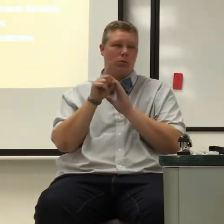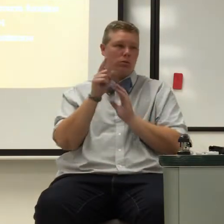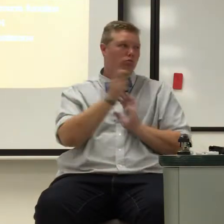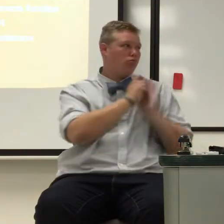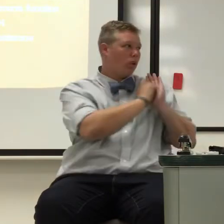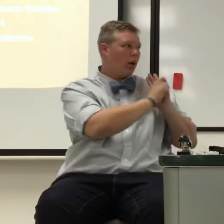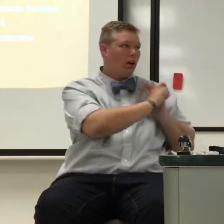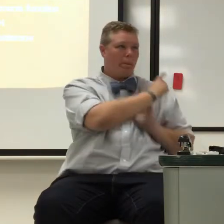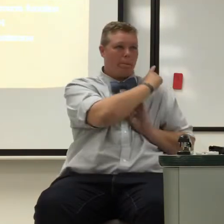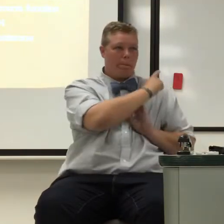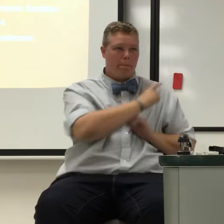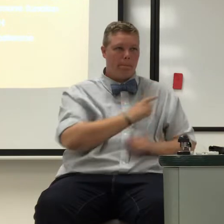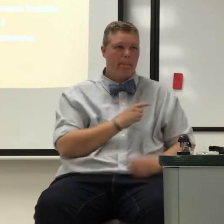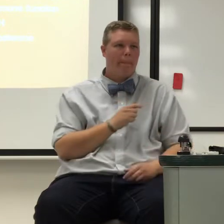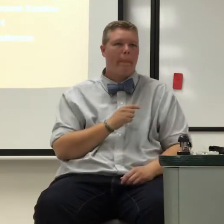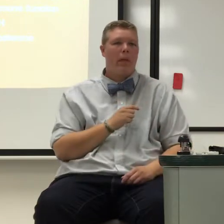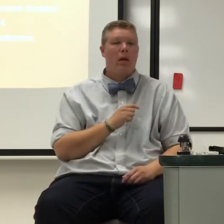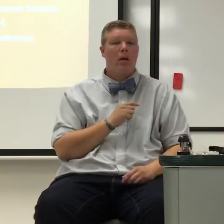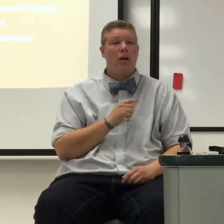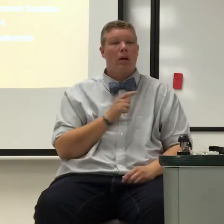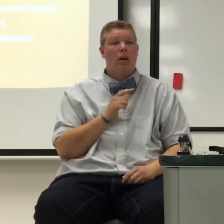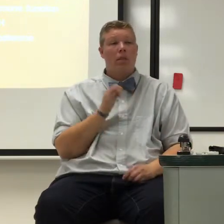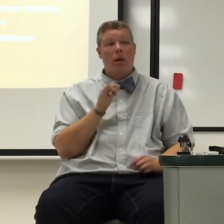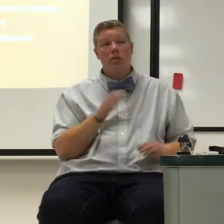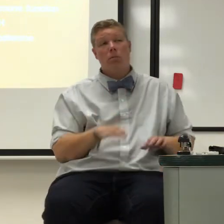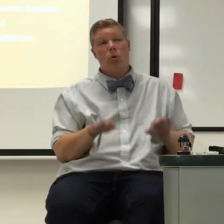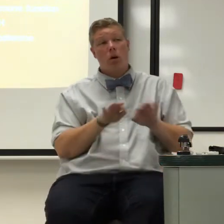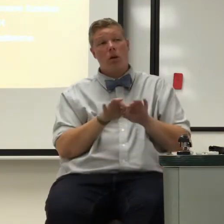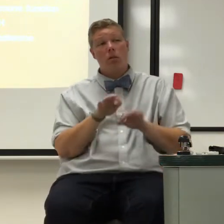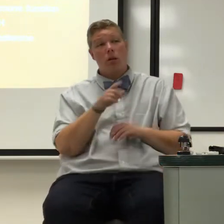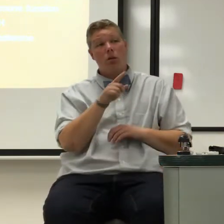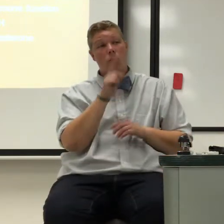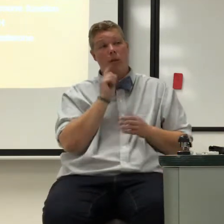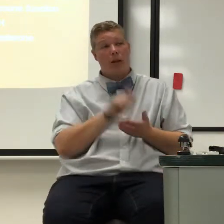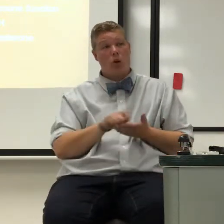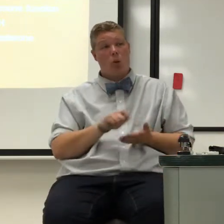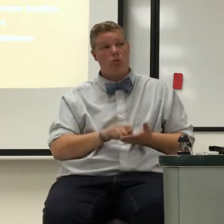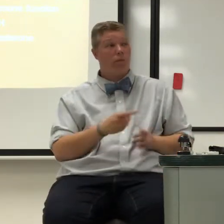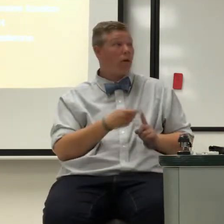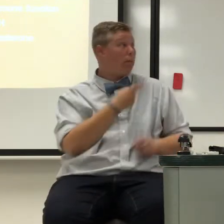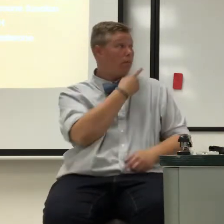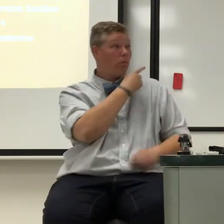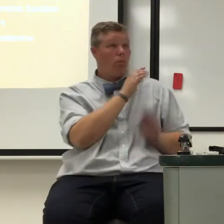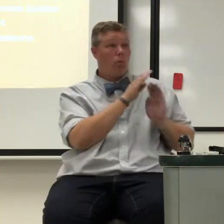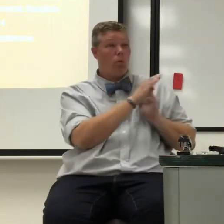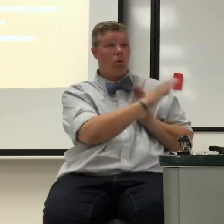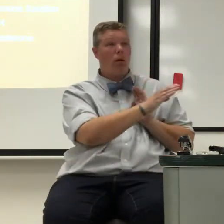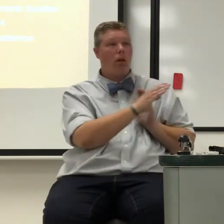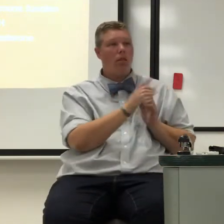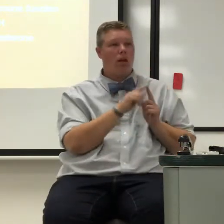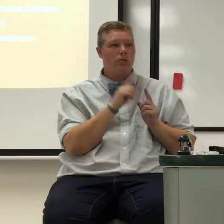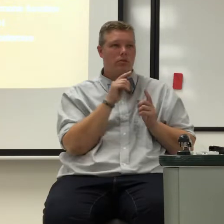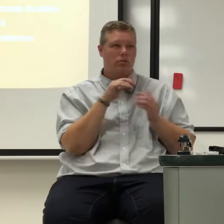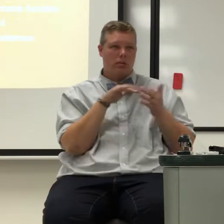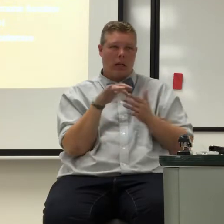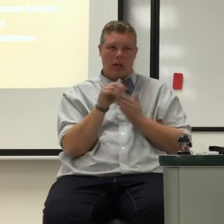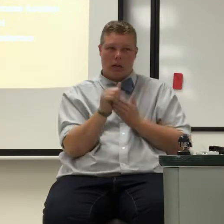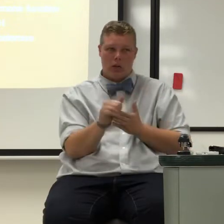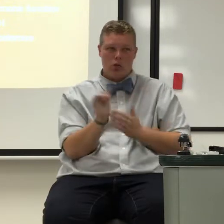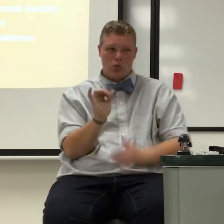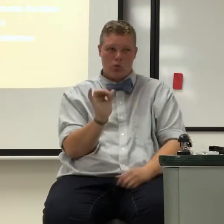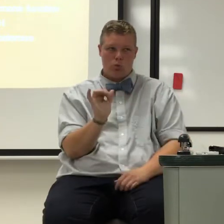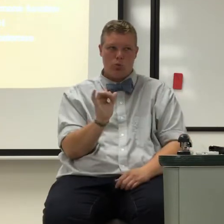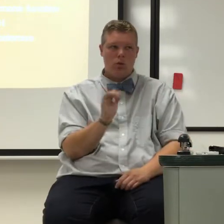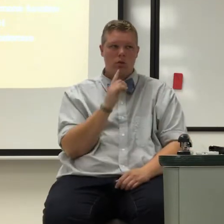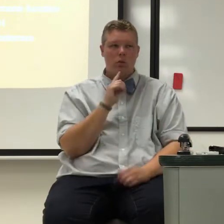board. And it's important that you take good board notes and let that be your study guide for the class. Okay? So the first chapter